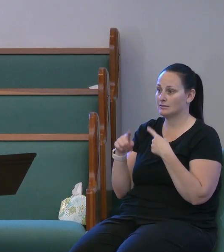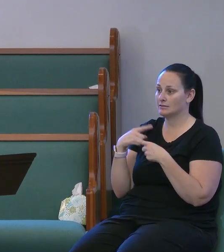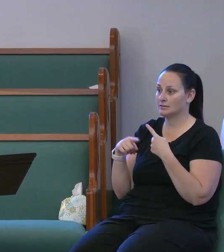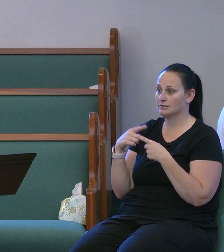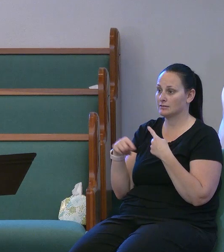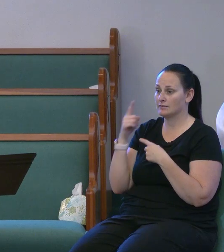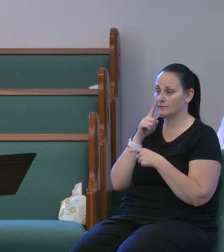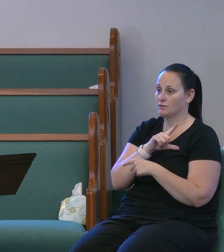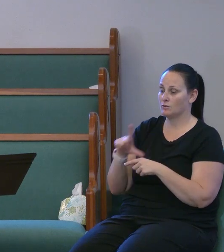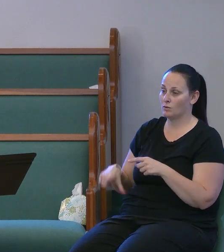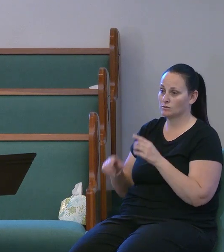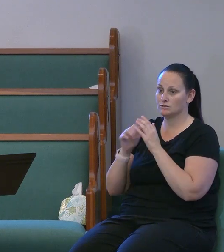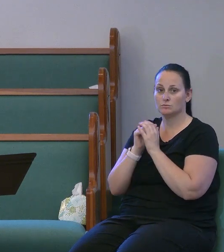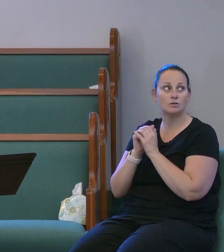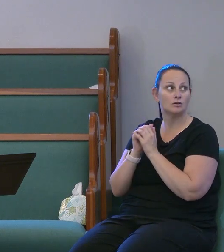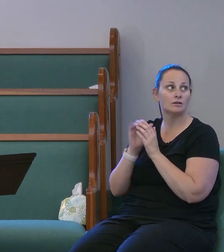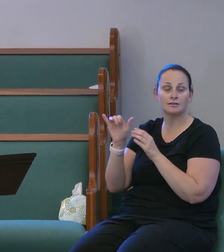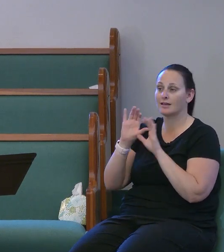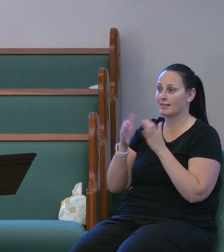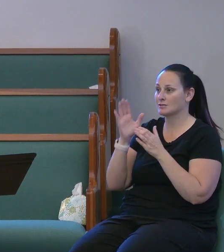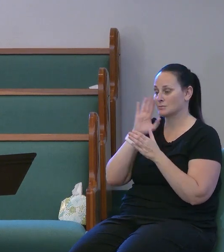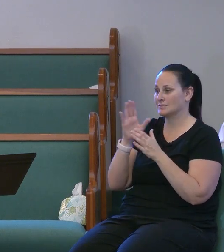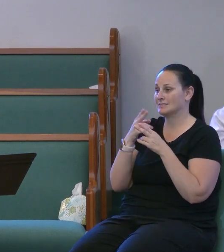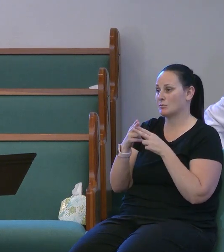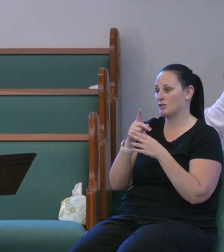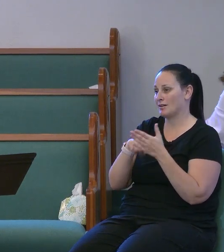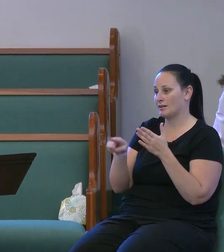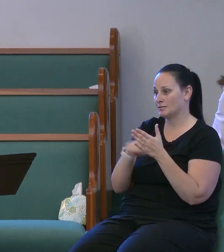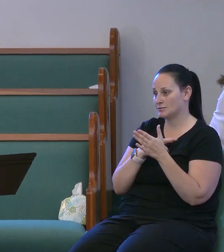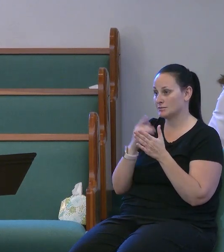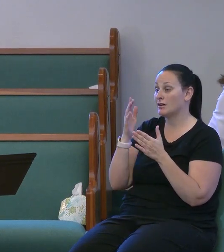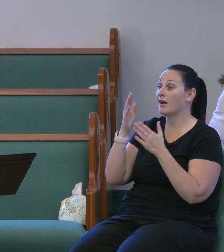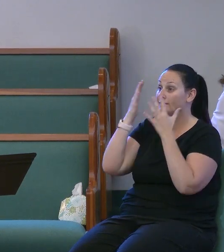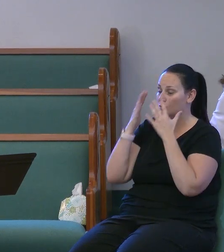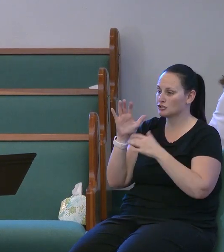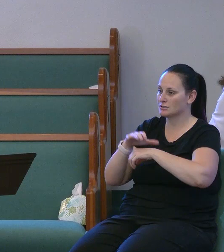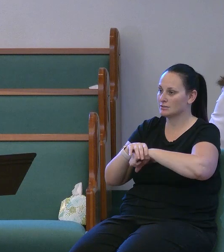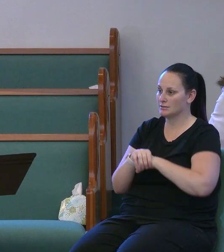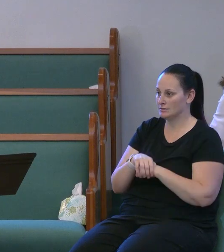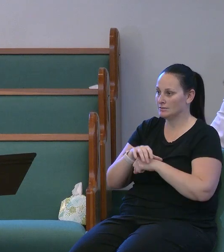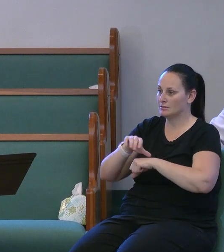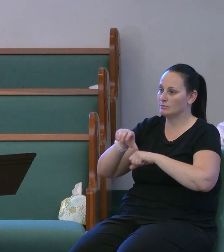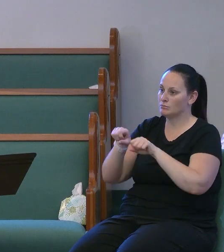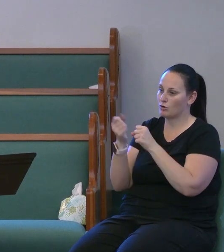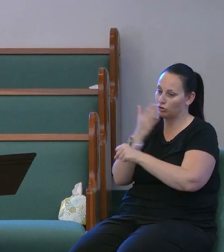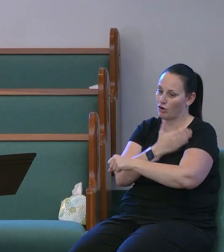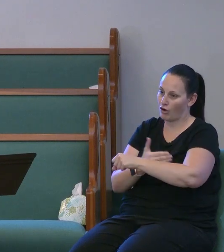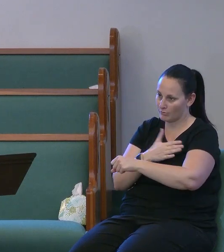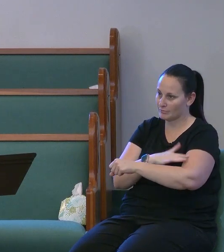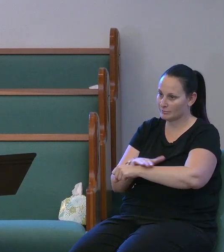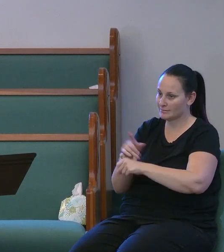for the Lord's Prayer. That class will be temporarily canceled because unfortunately she broke her arm this last week. So prayers for